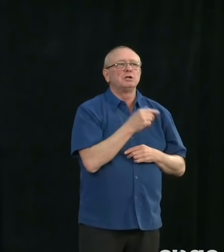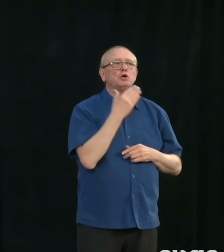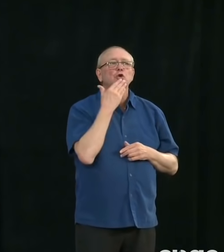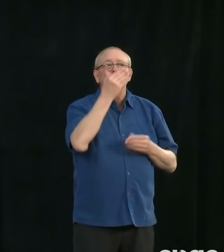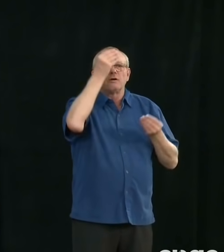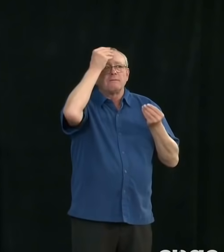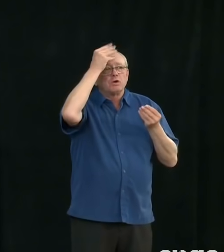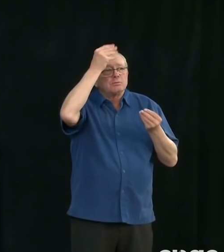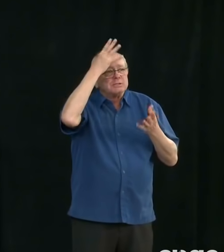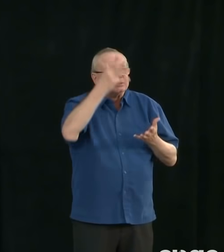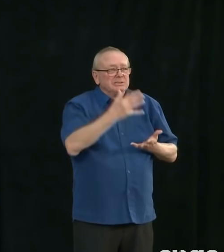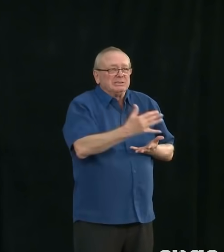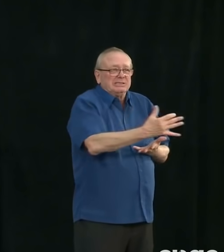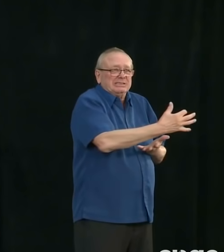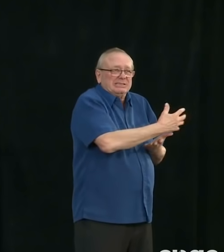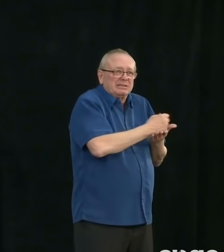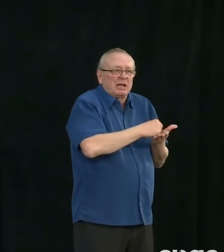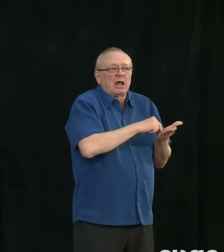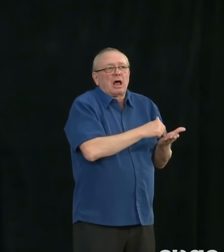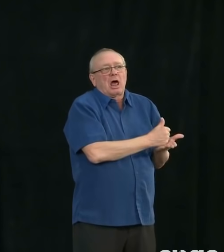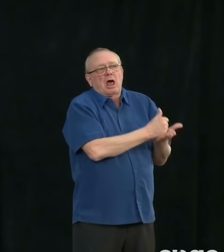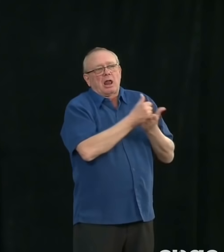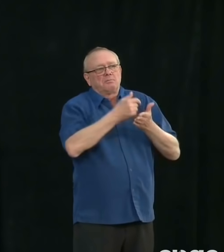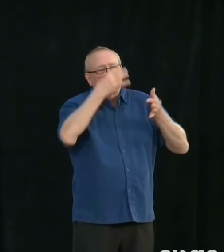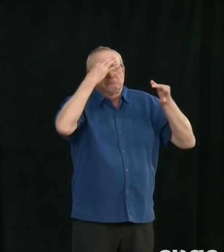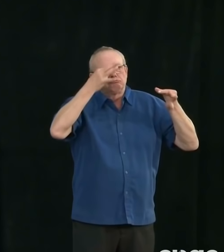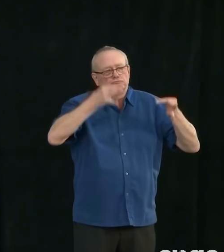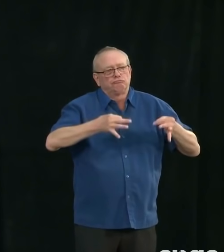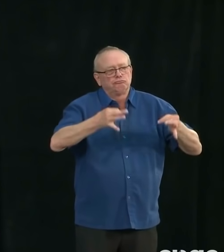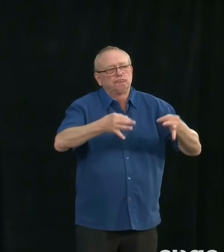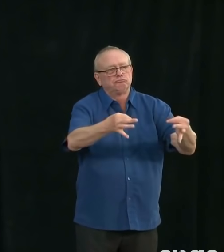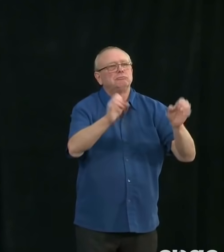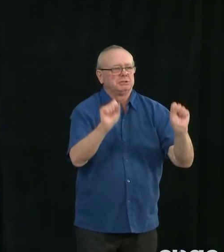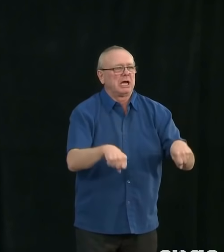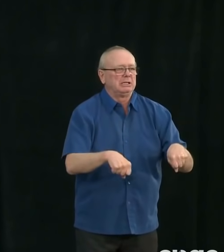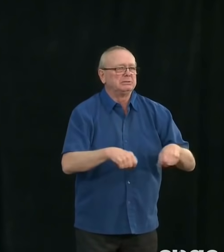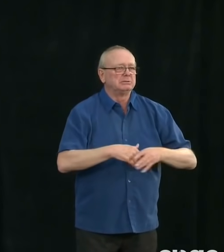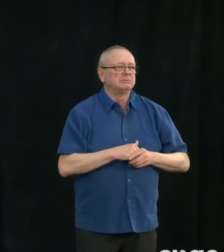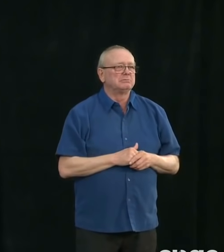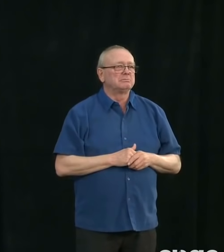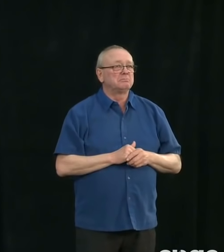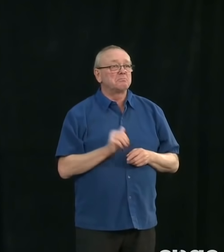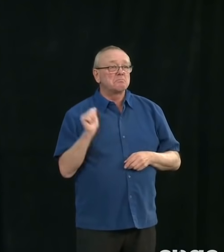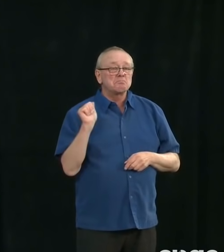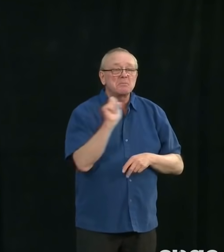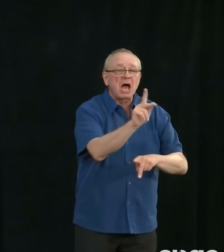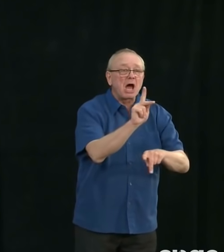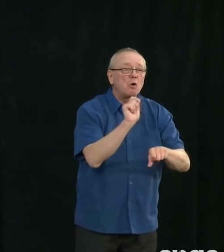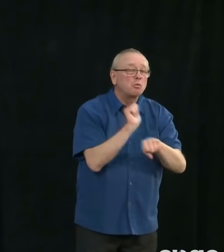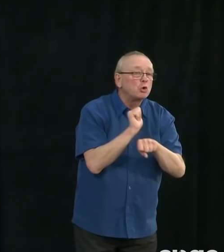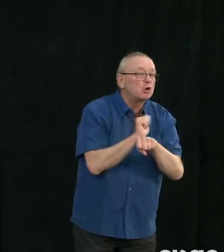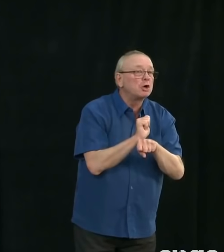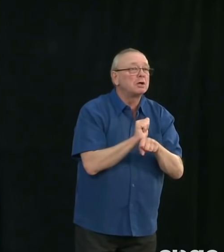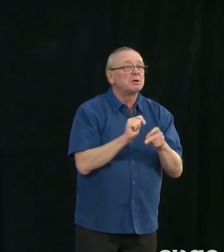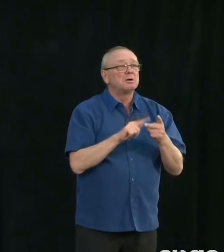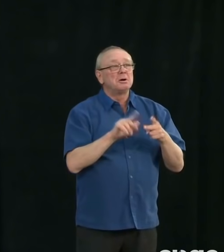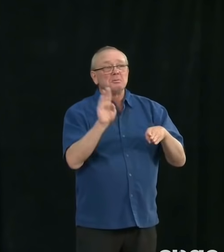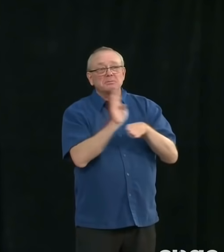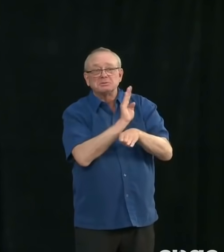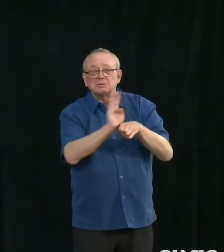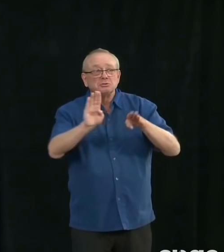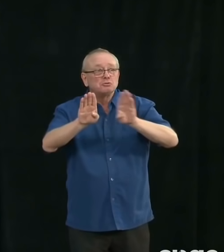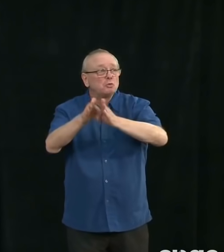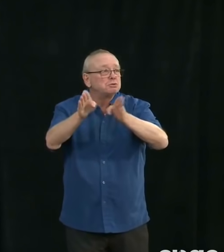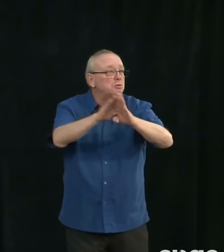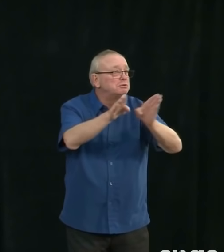to better decisions. Decisions about how we approach Albertans getting back to work, how we support our local businesses, how we